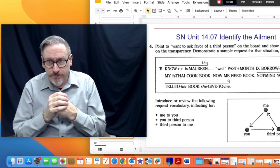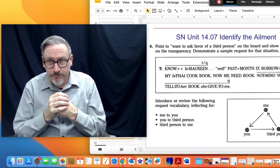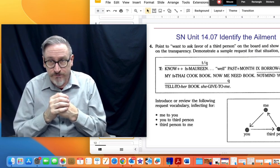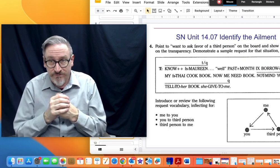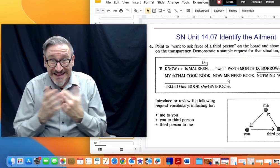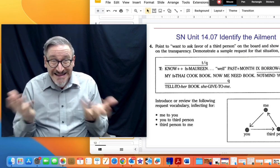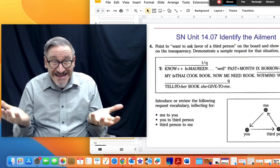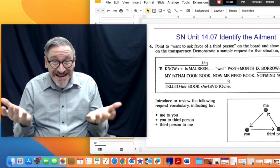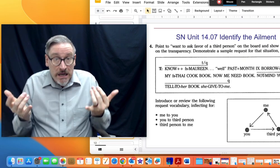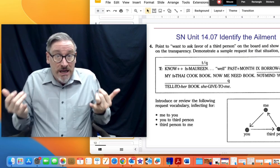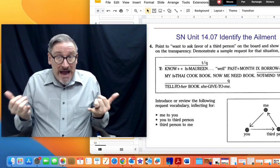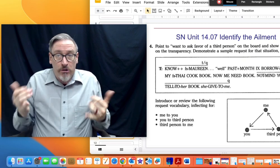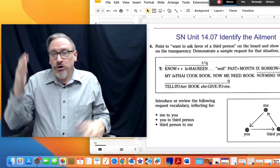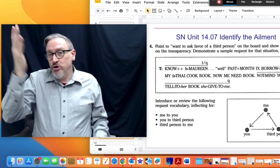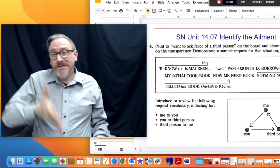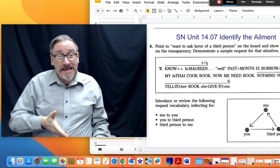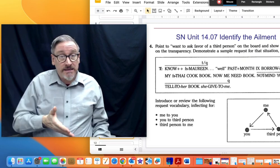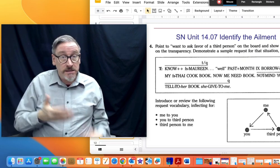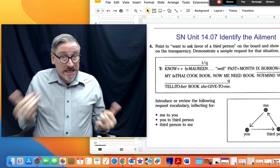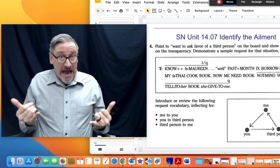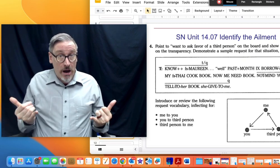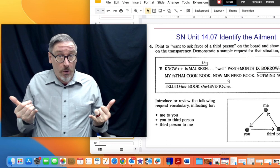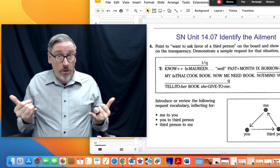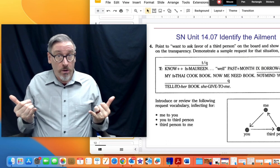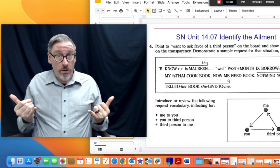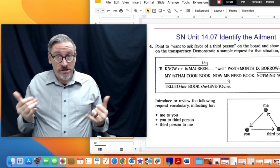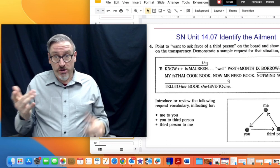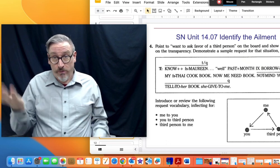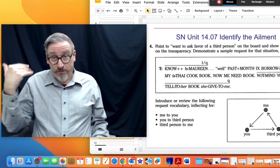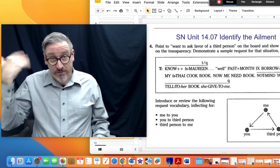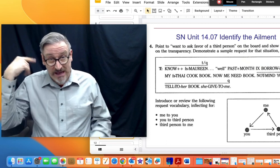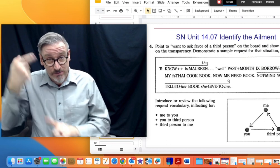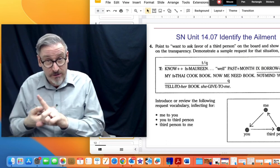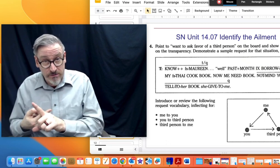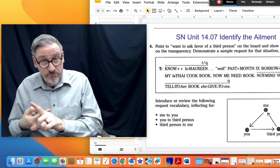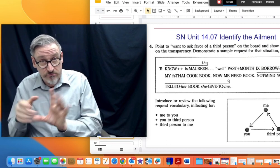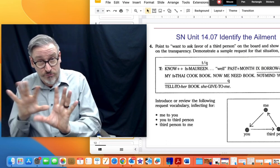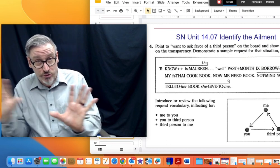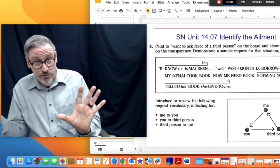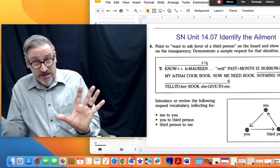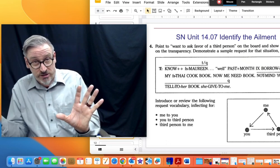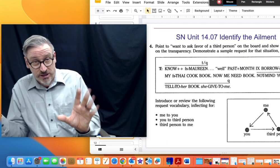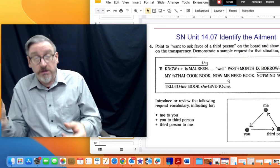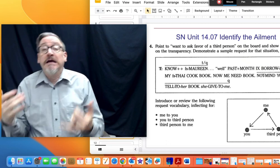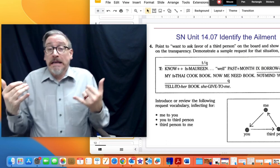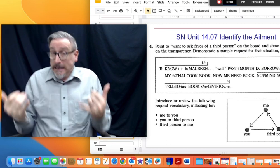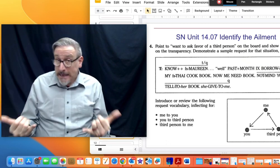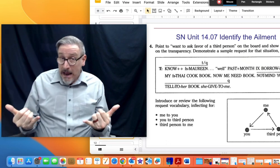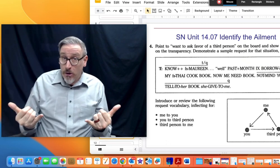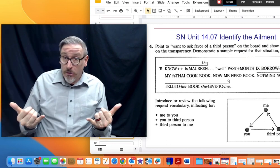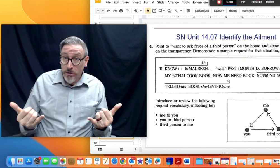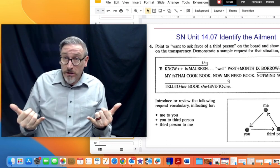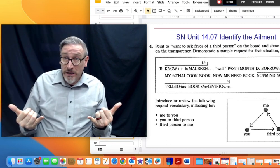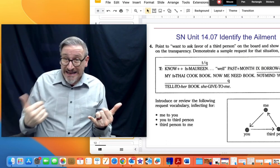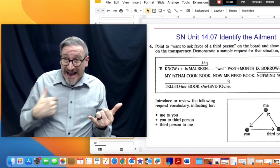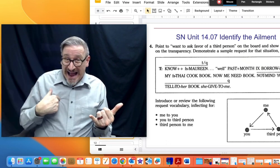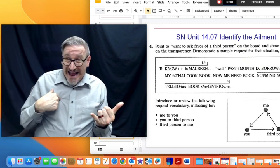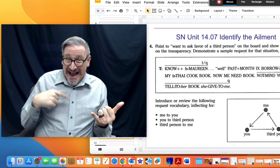Cookbook. Now, new sentence. Now, so last month, that's all done.